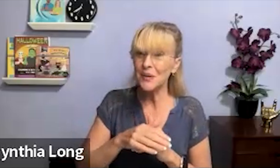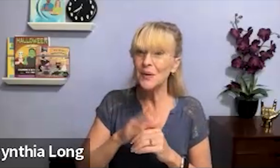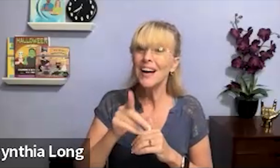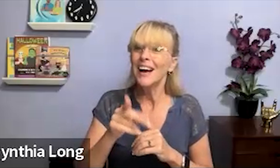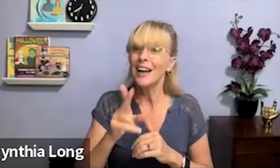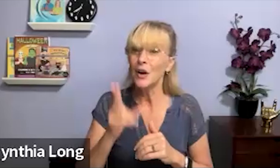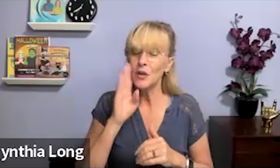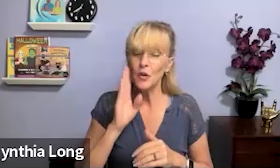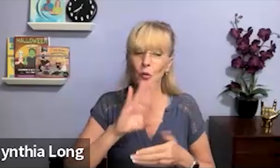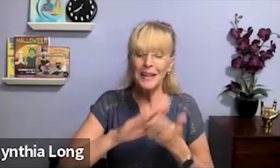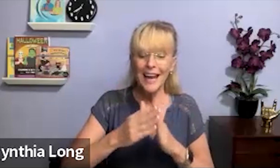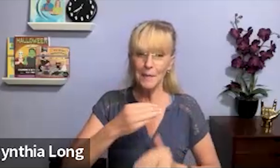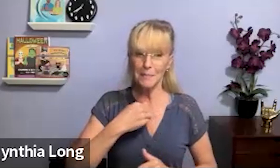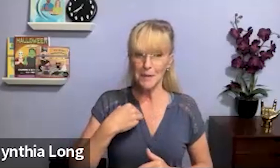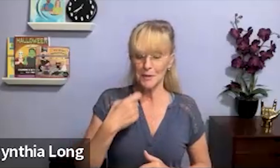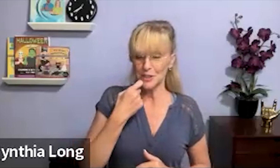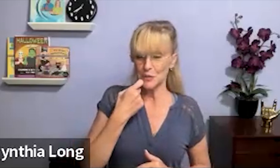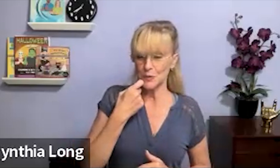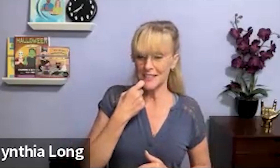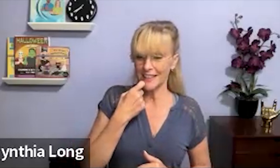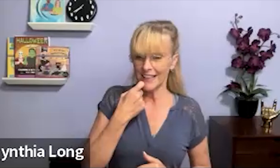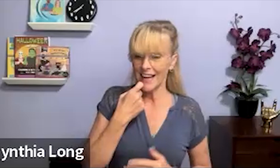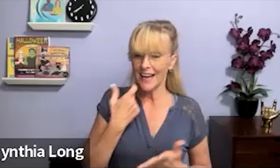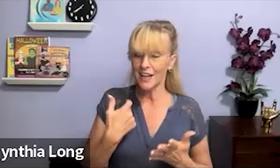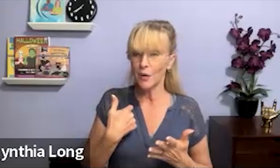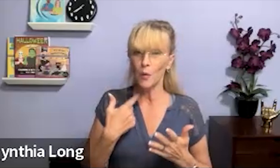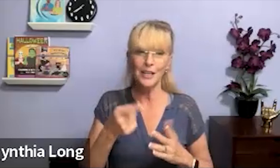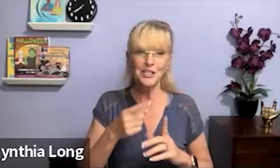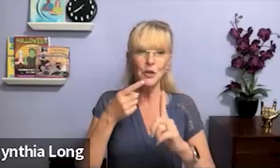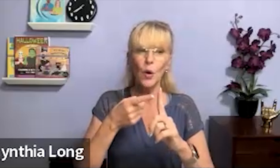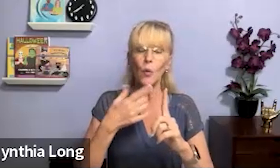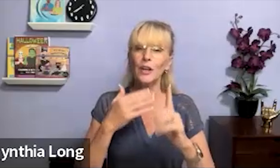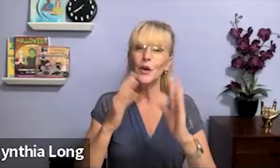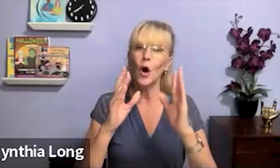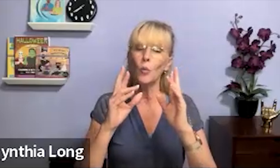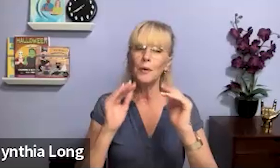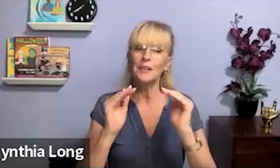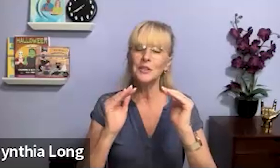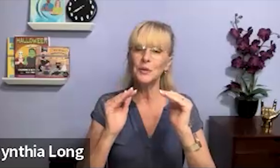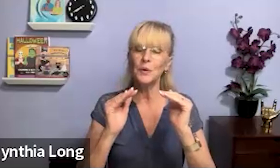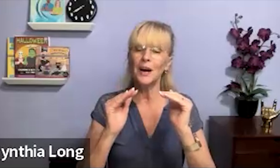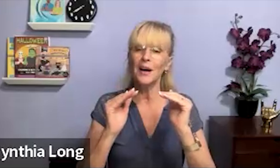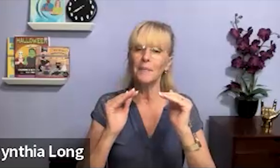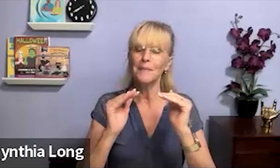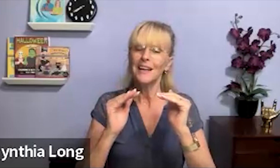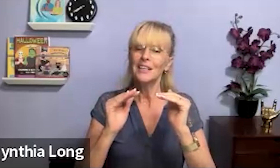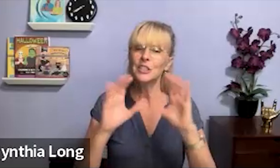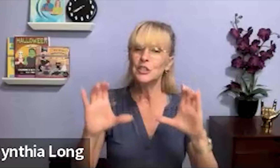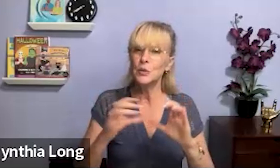you. I know you became a member just recently, and what is your goal? What do you hope to to do